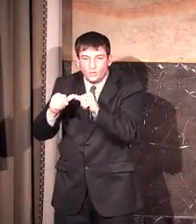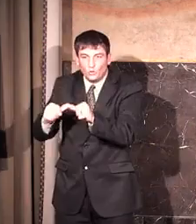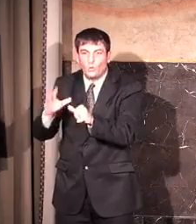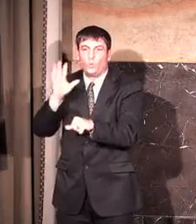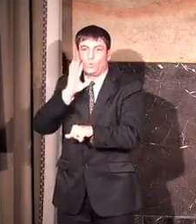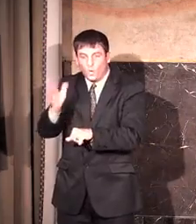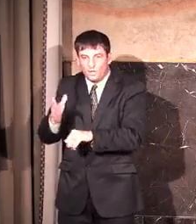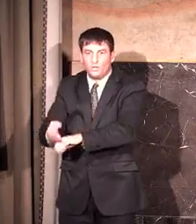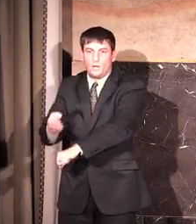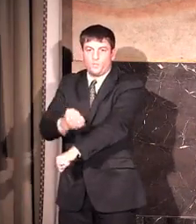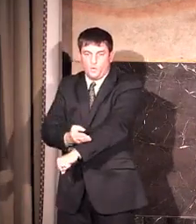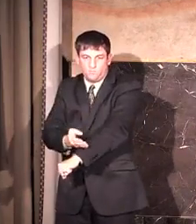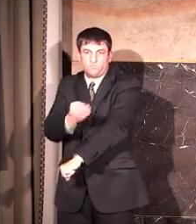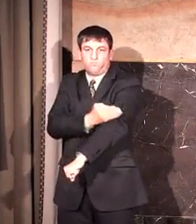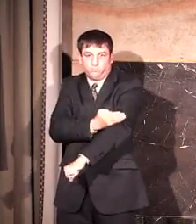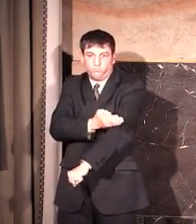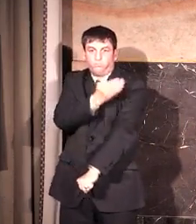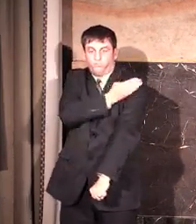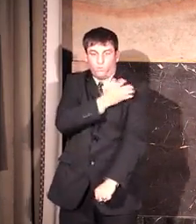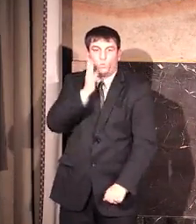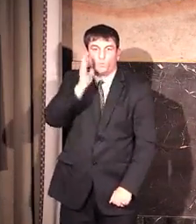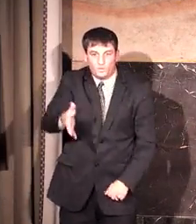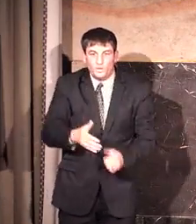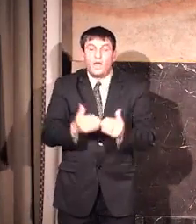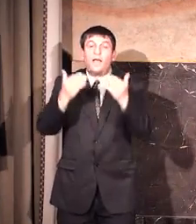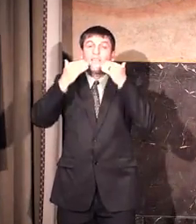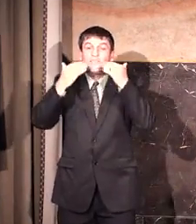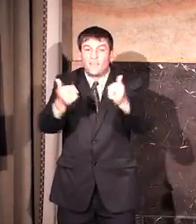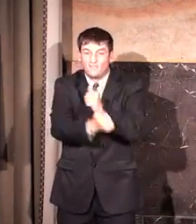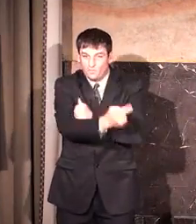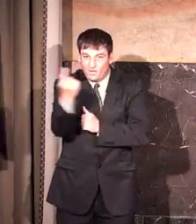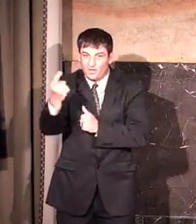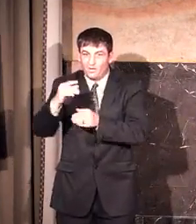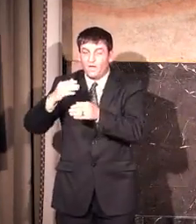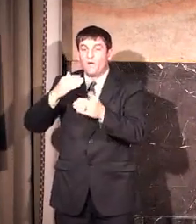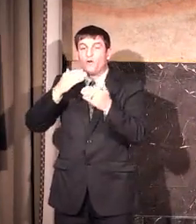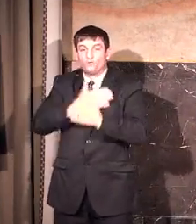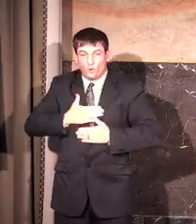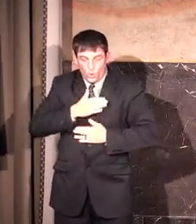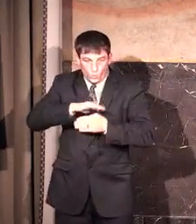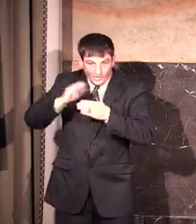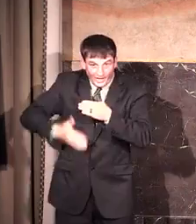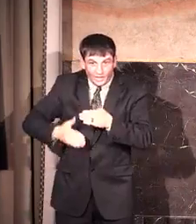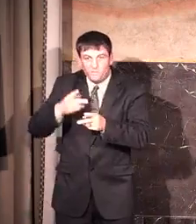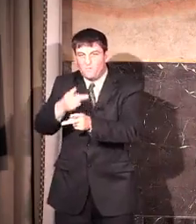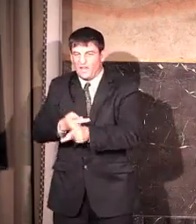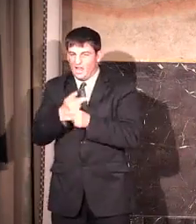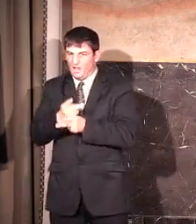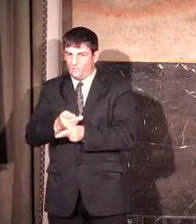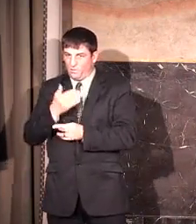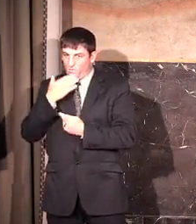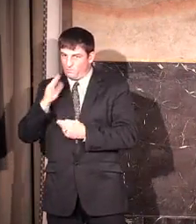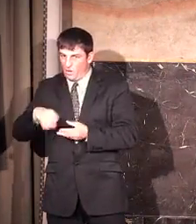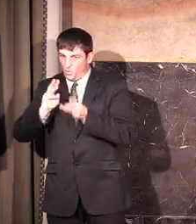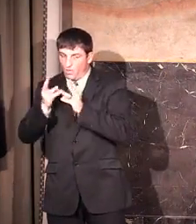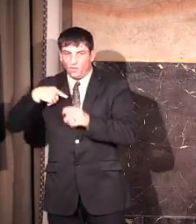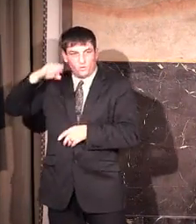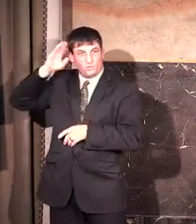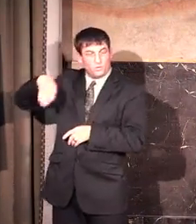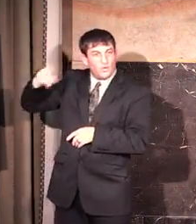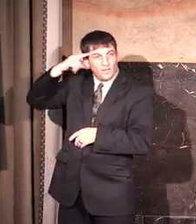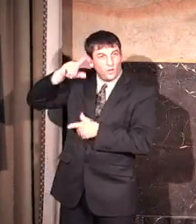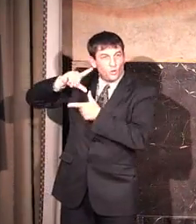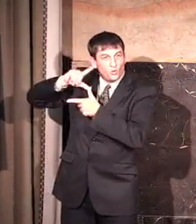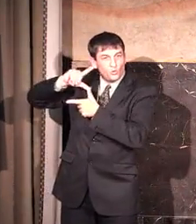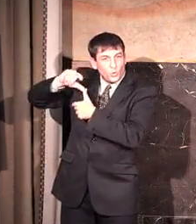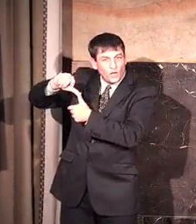make improvements over time. Thank you all. Have a good weekend. Be very careful in the weather. I know that there was a tornado warning, I think,